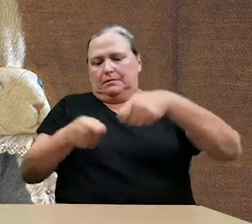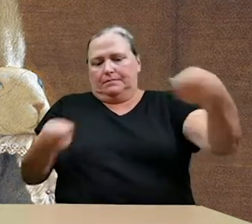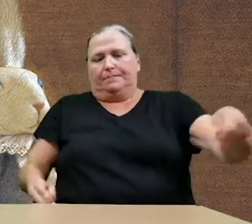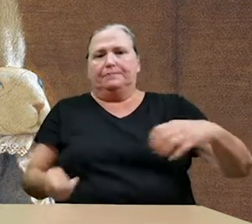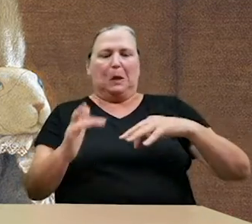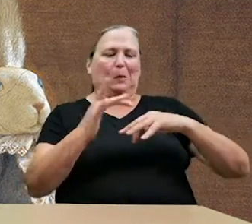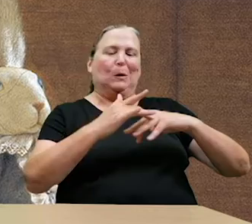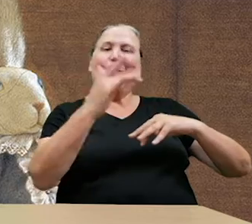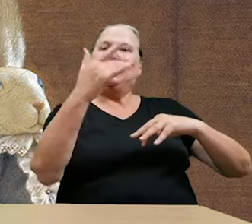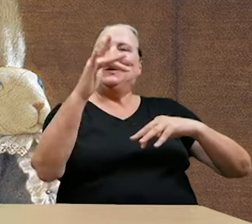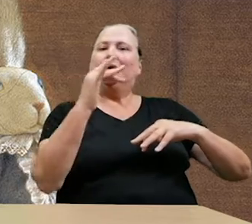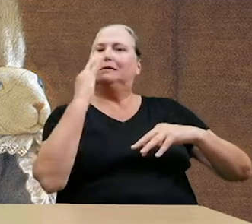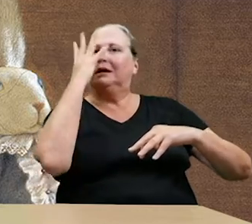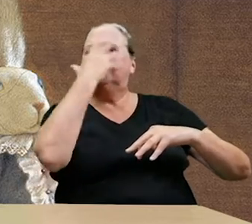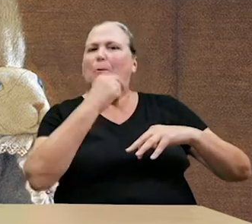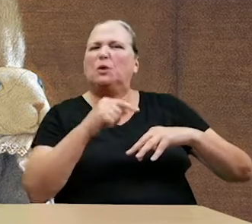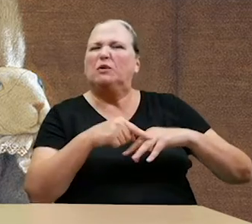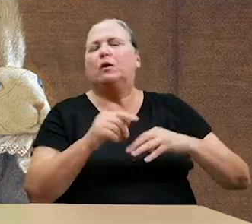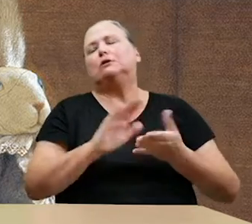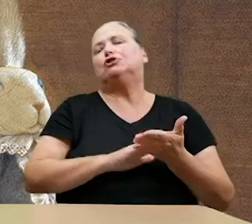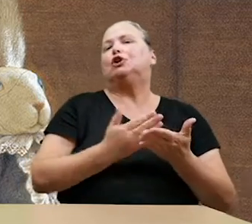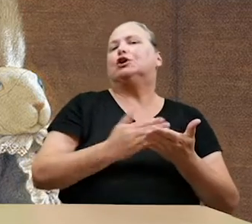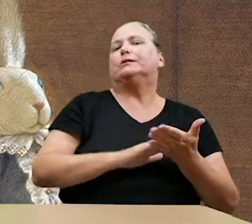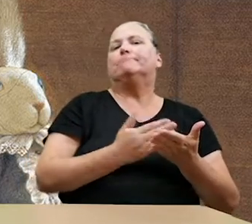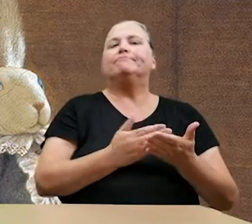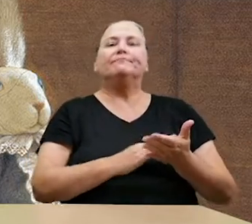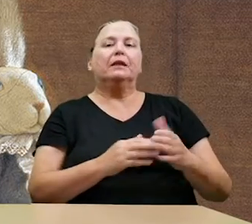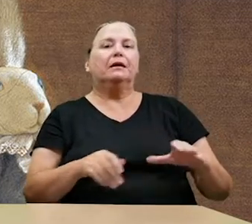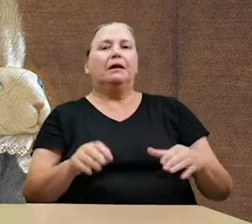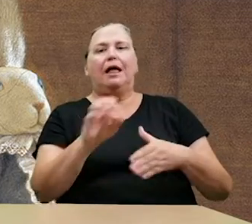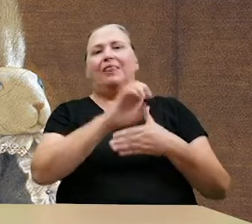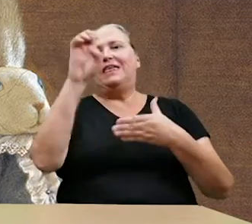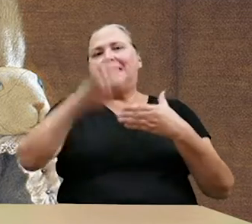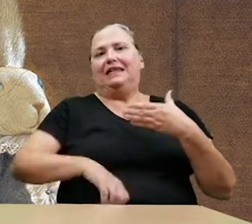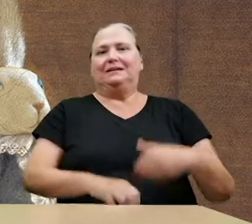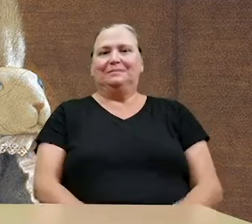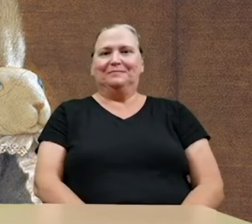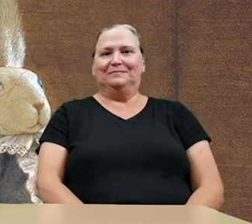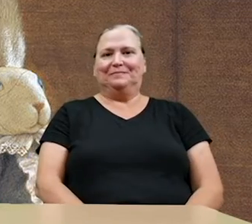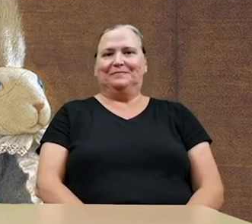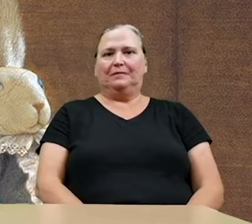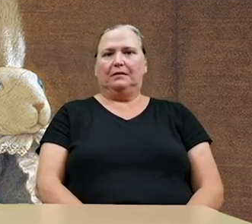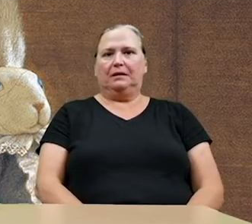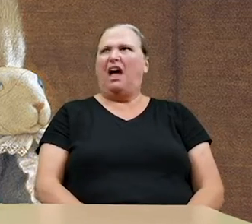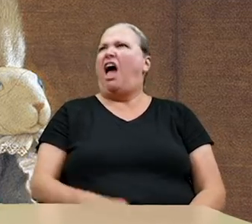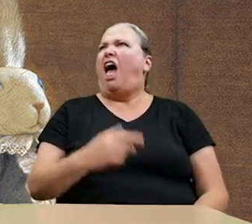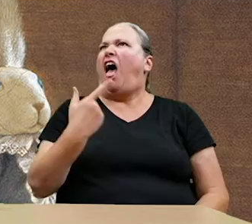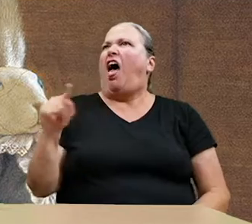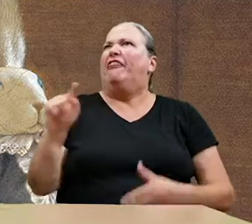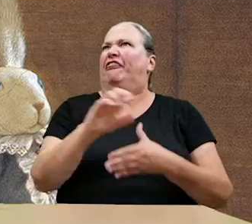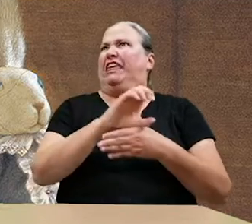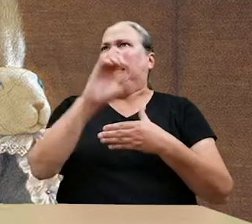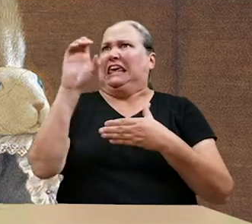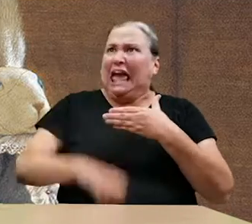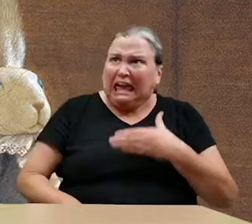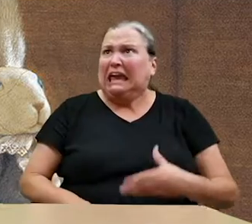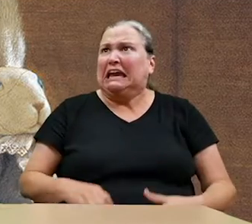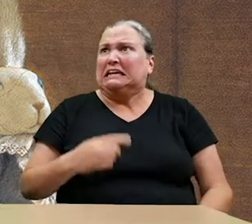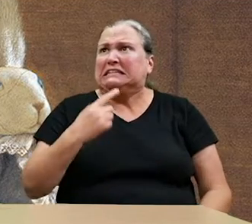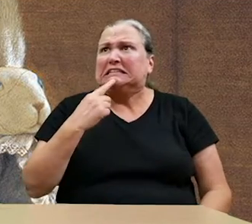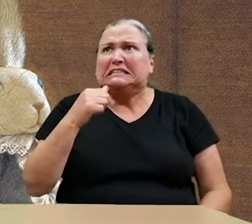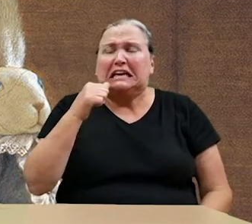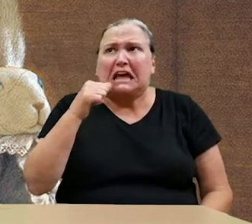shone on the cook's hand as she did her work. The end. The end? Said